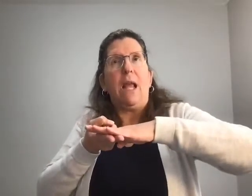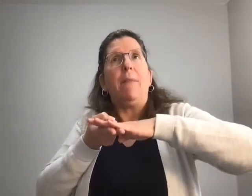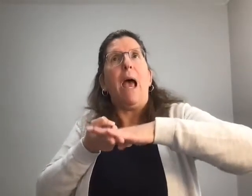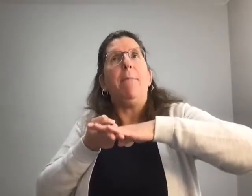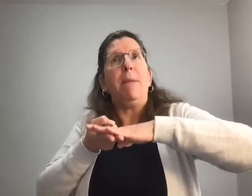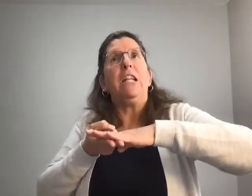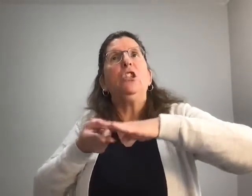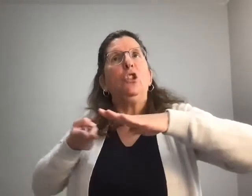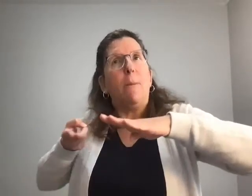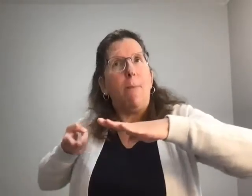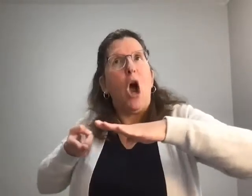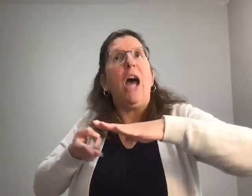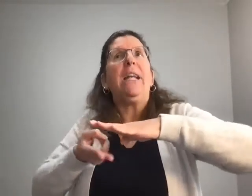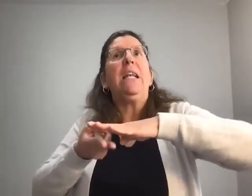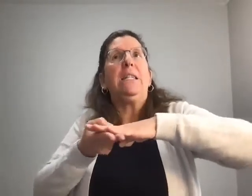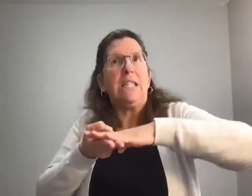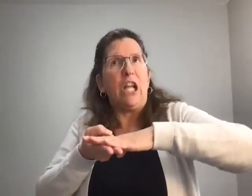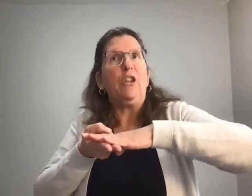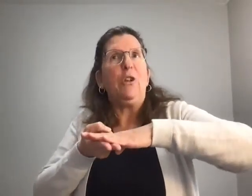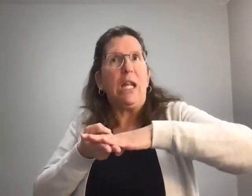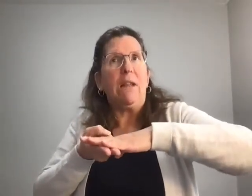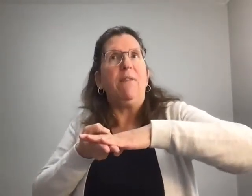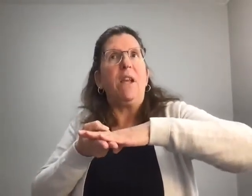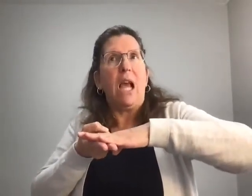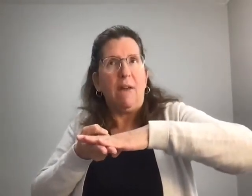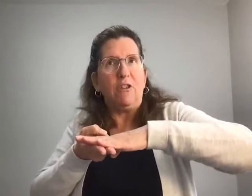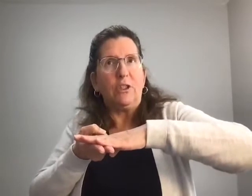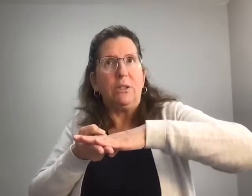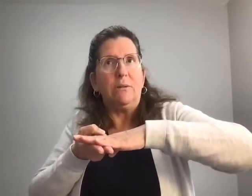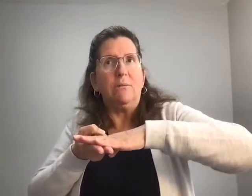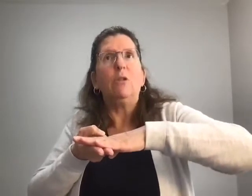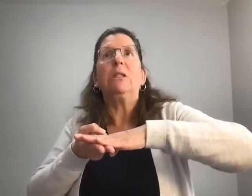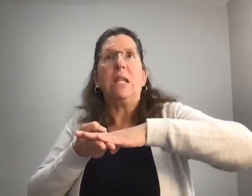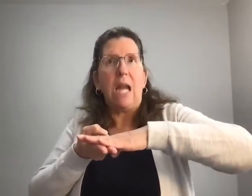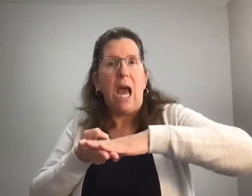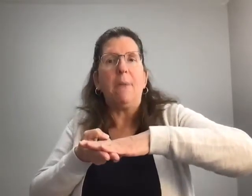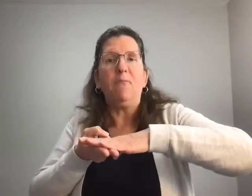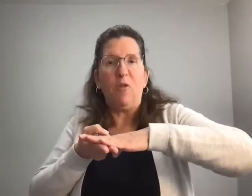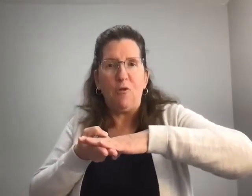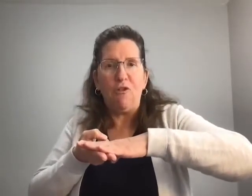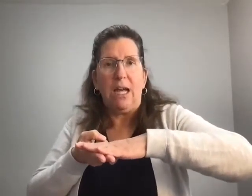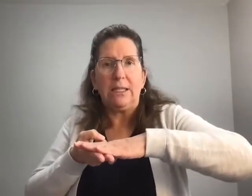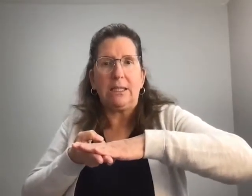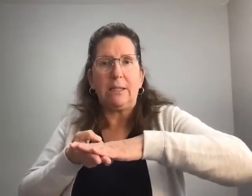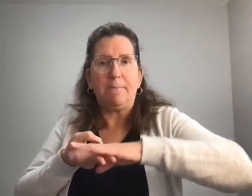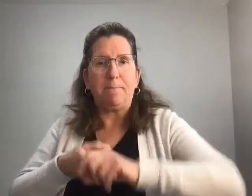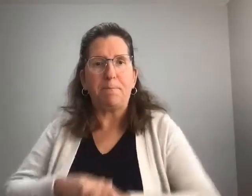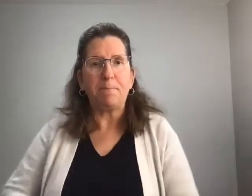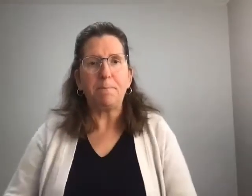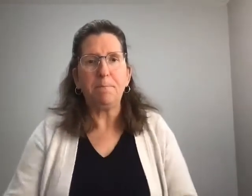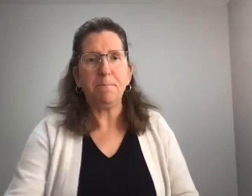that means the body is underneath the covers. It's the time for rest.